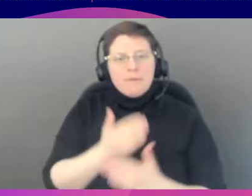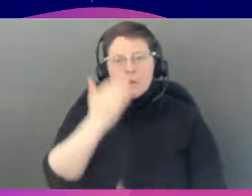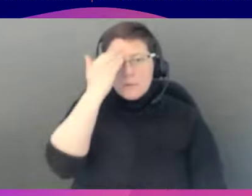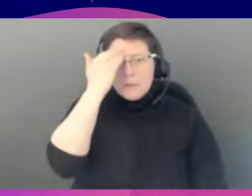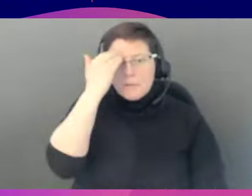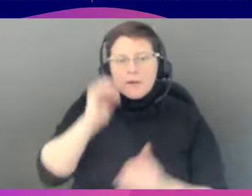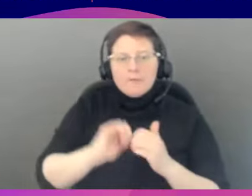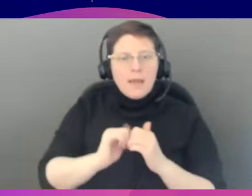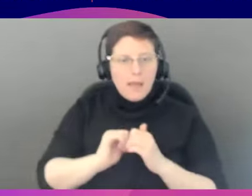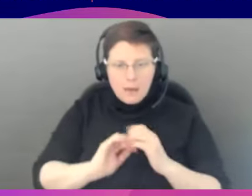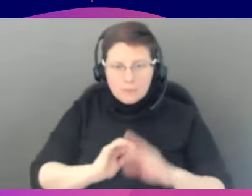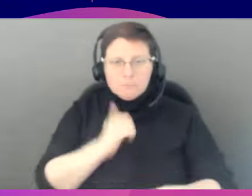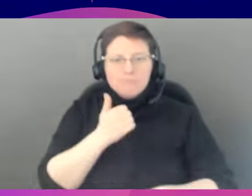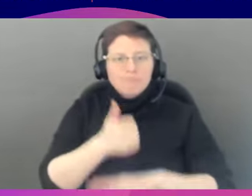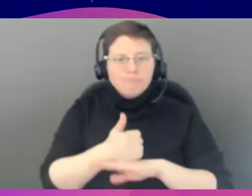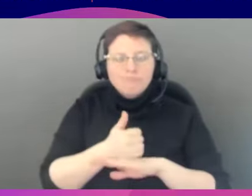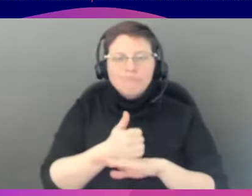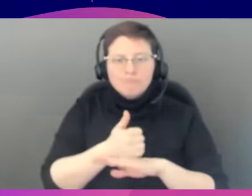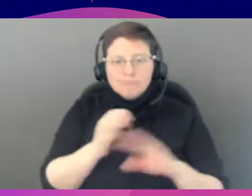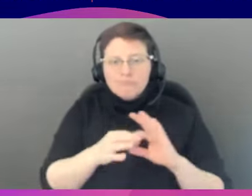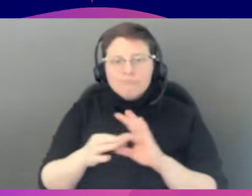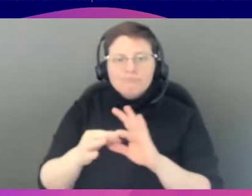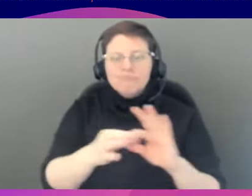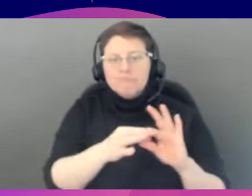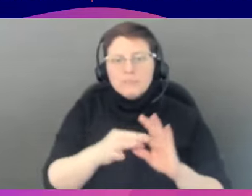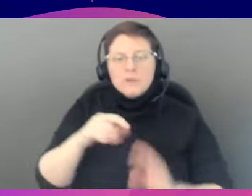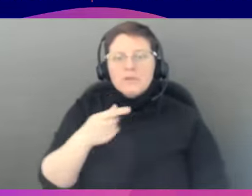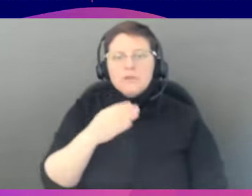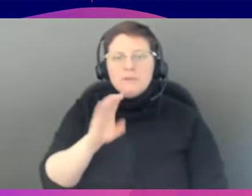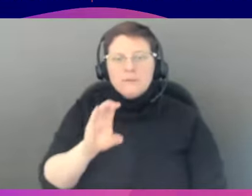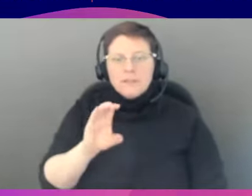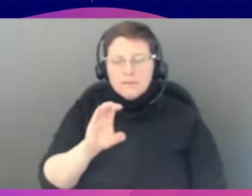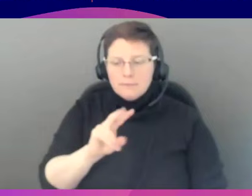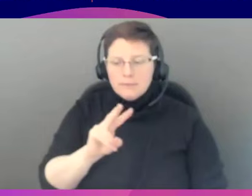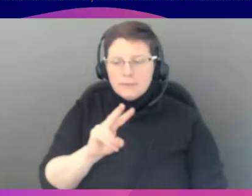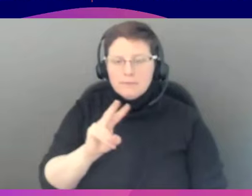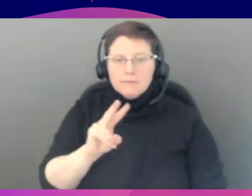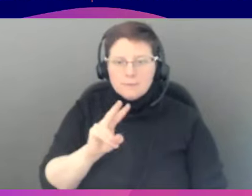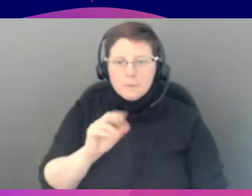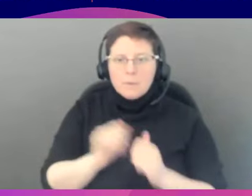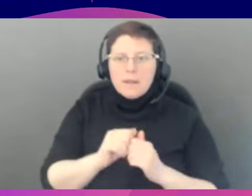cross-sectoral partnerships to support survivors of gender-based violence with animals.